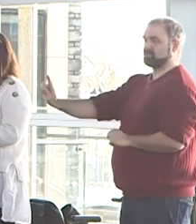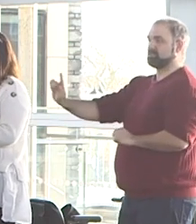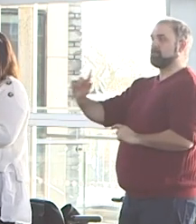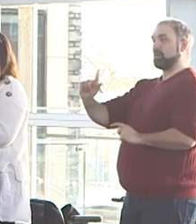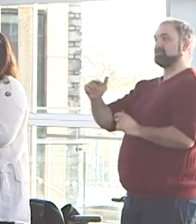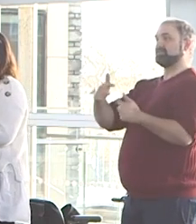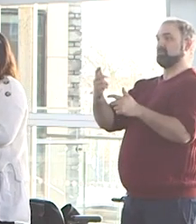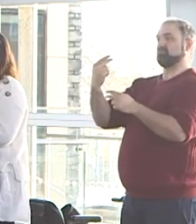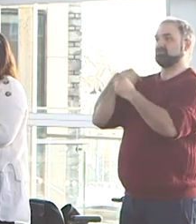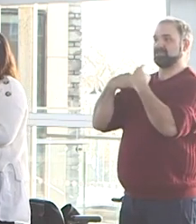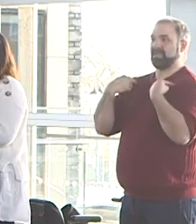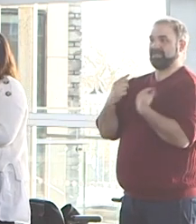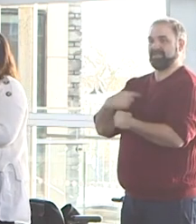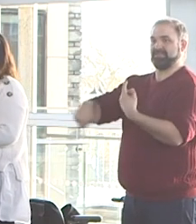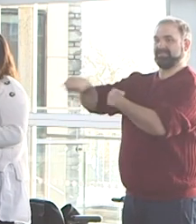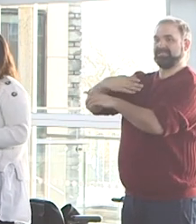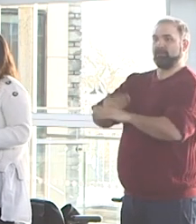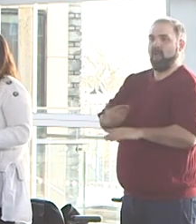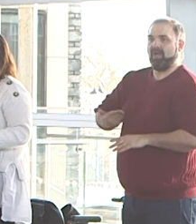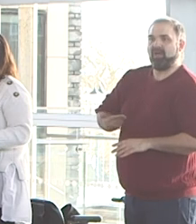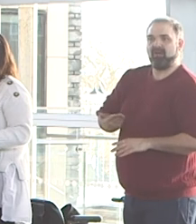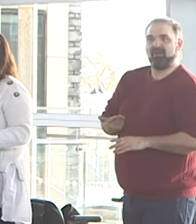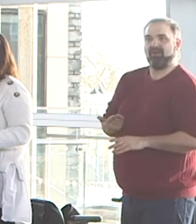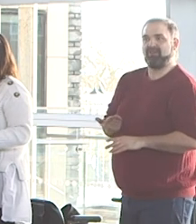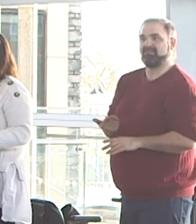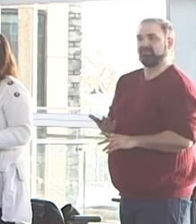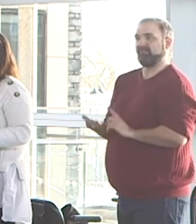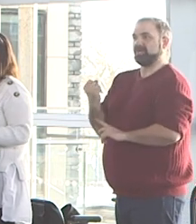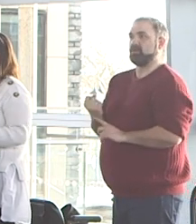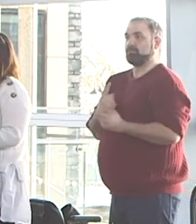still the responsibility with the employer.